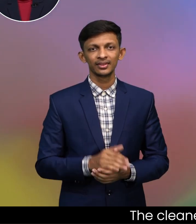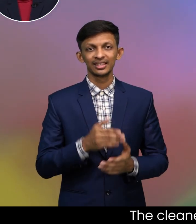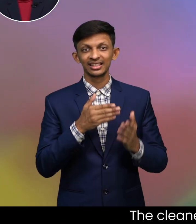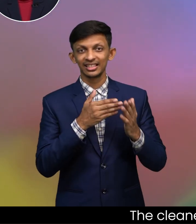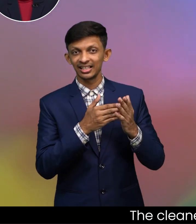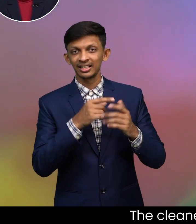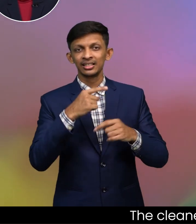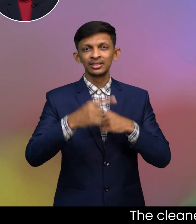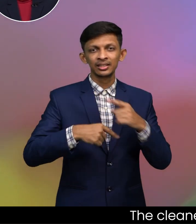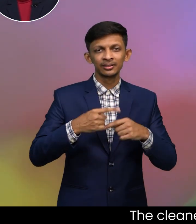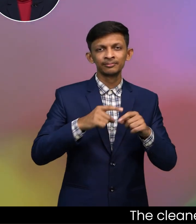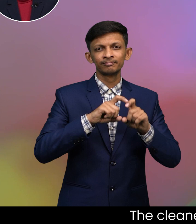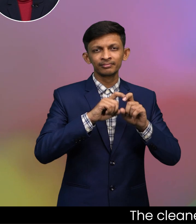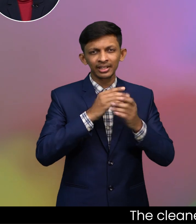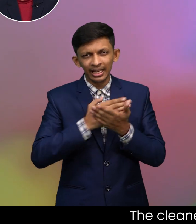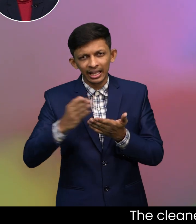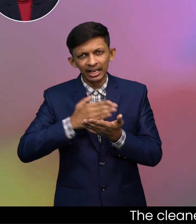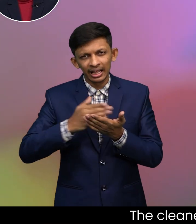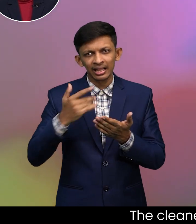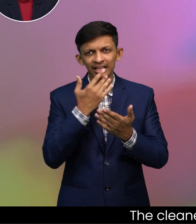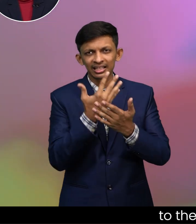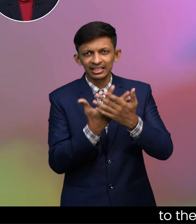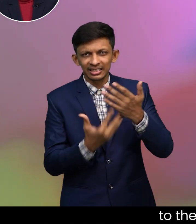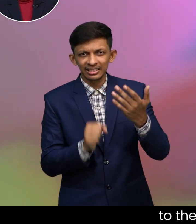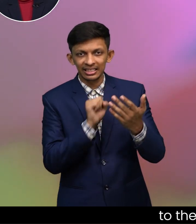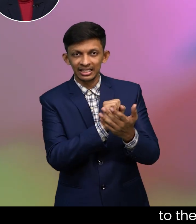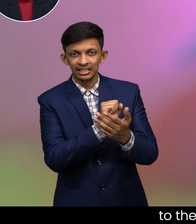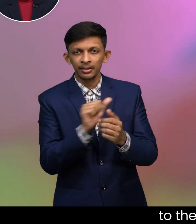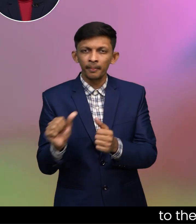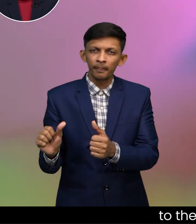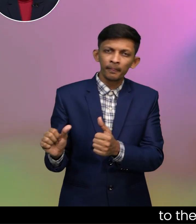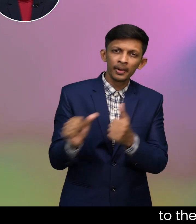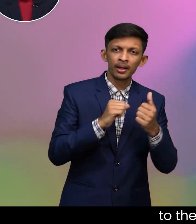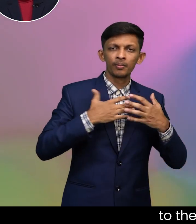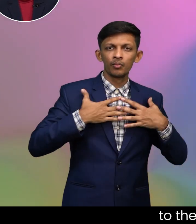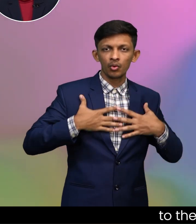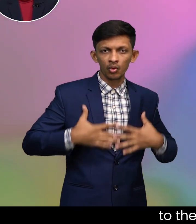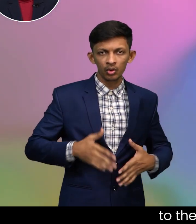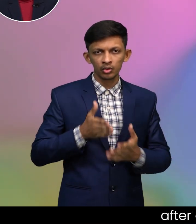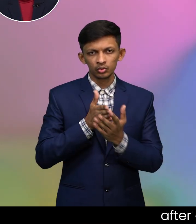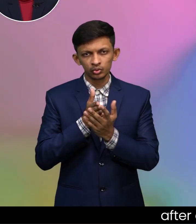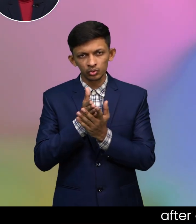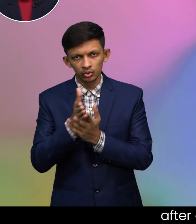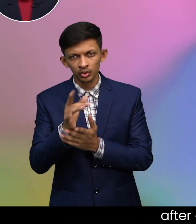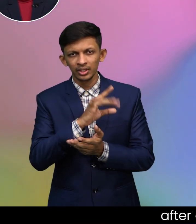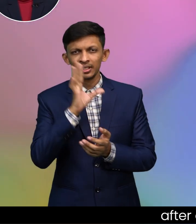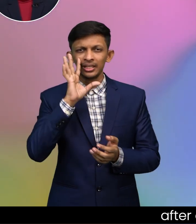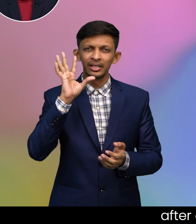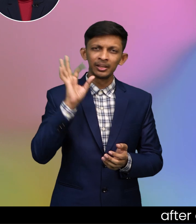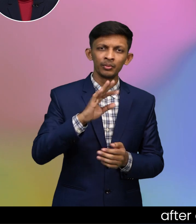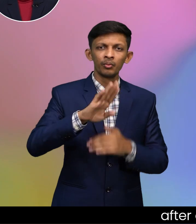the dialyzing fluids, cleaning the blood by removing the waste.